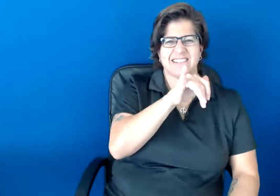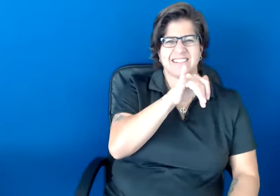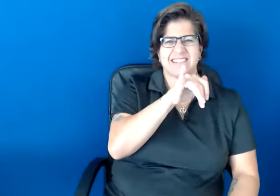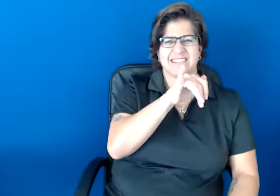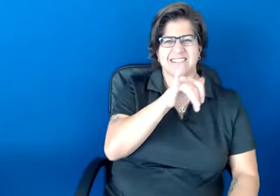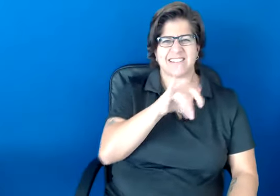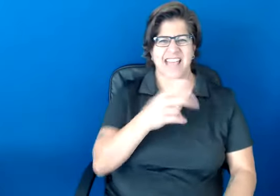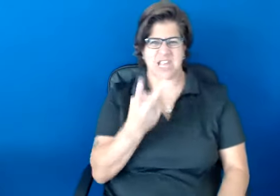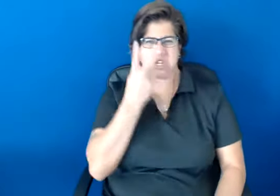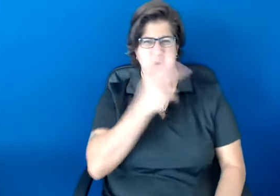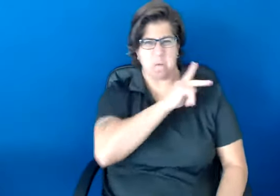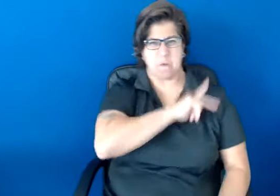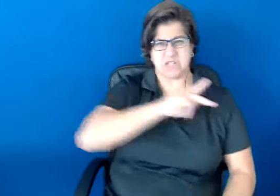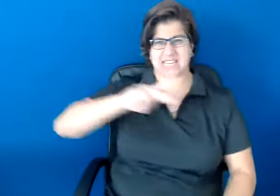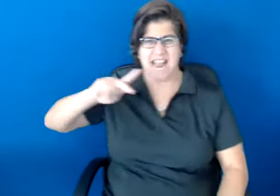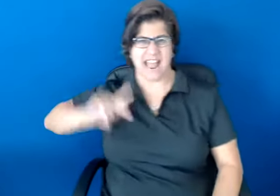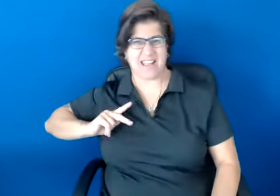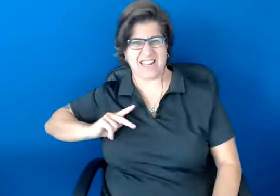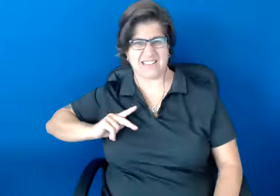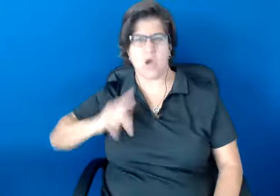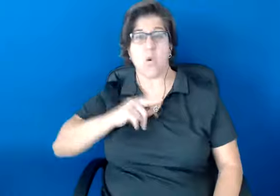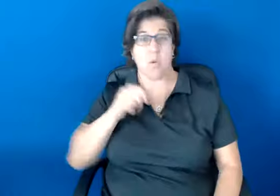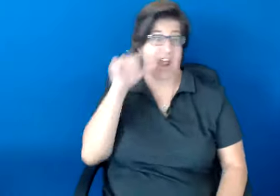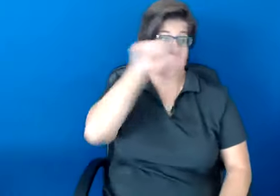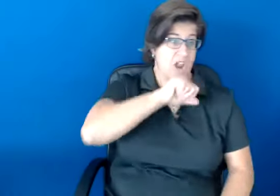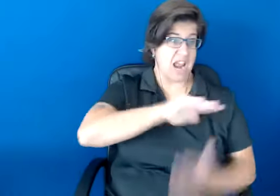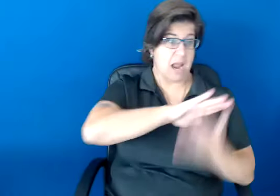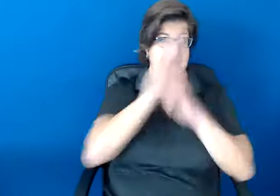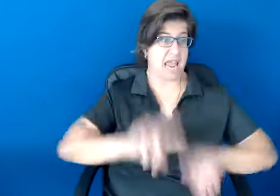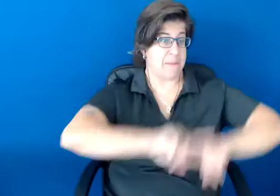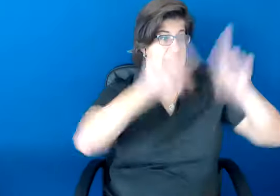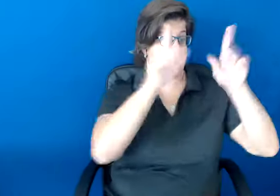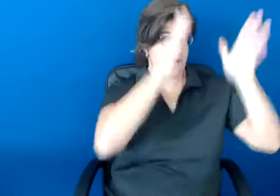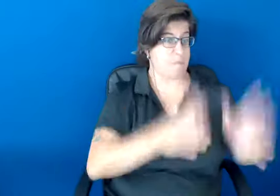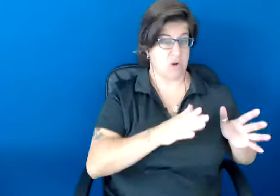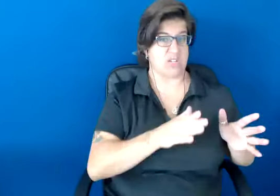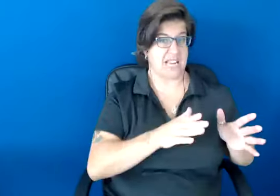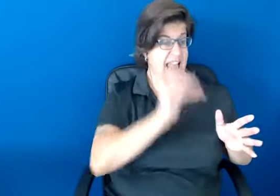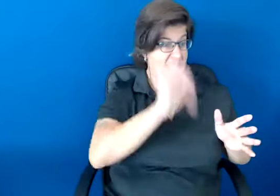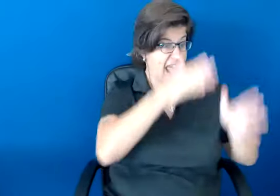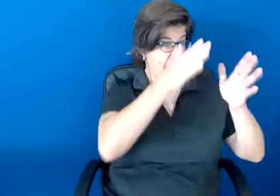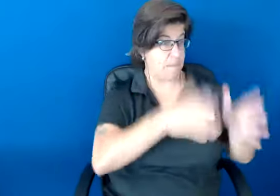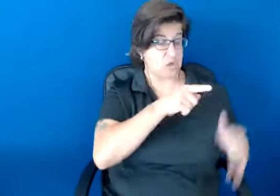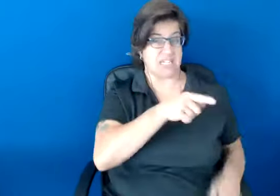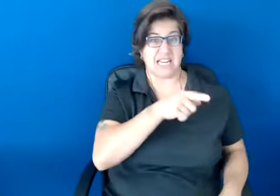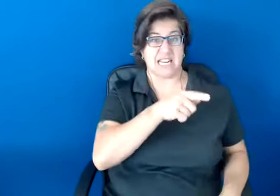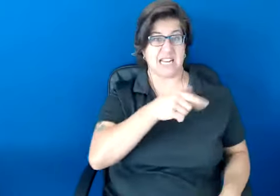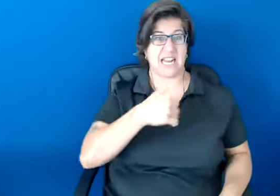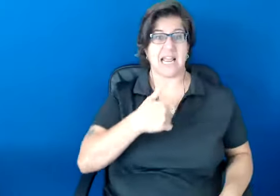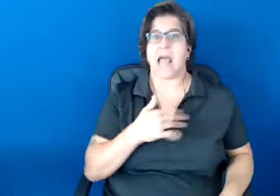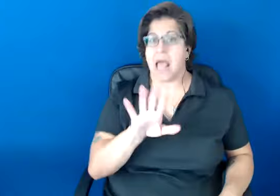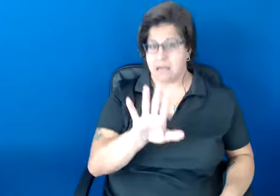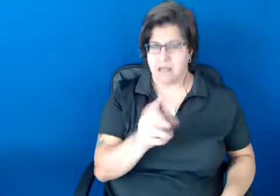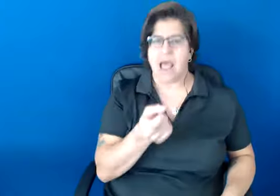of alcohol, I turned into another person. And when I turned into that other person, I had two small